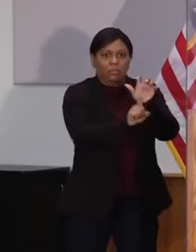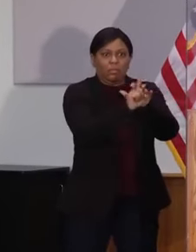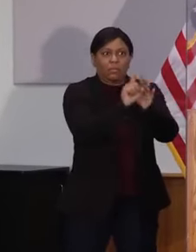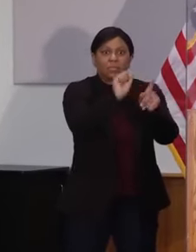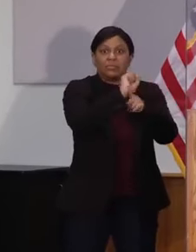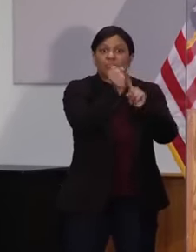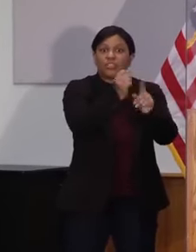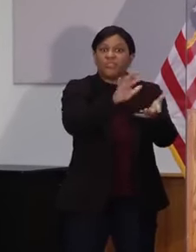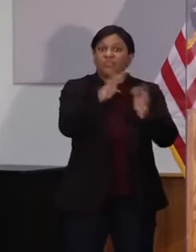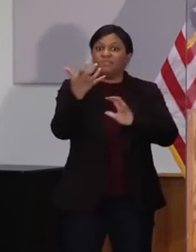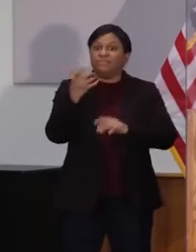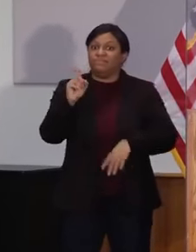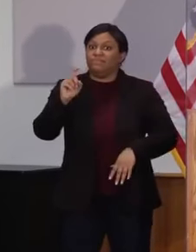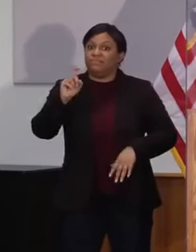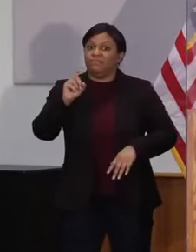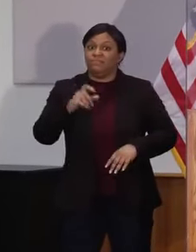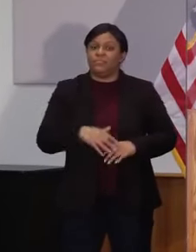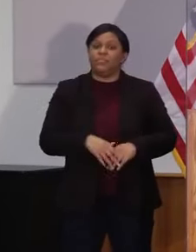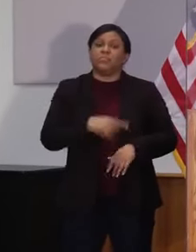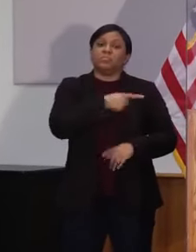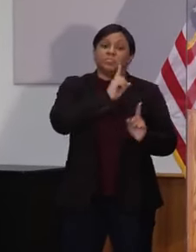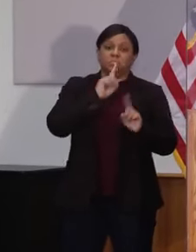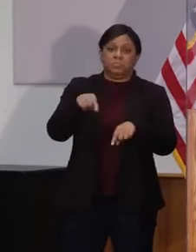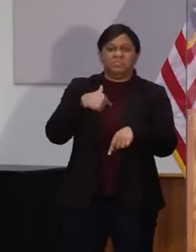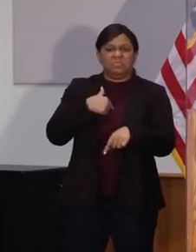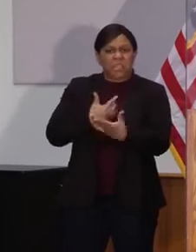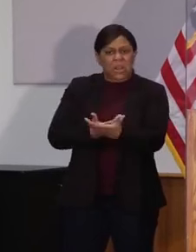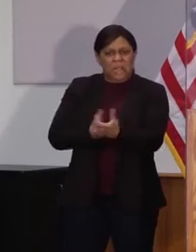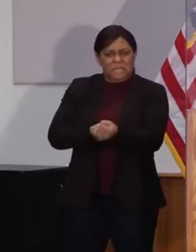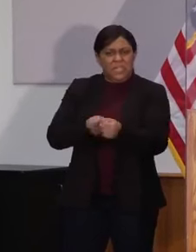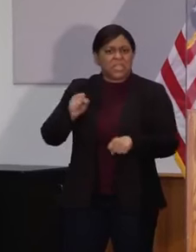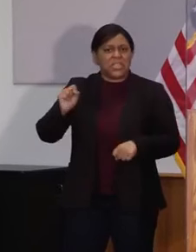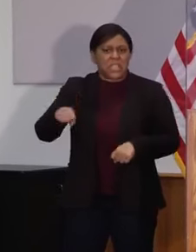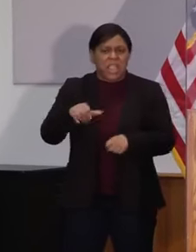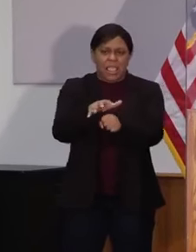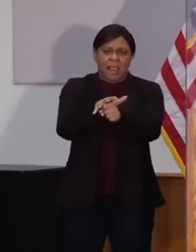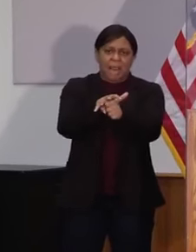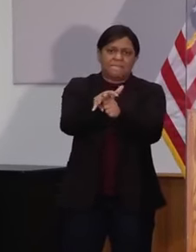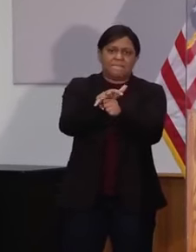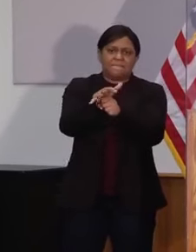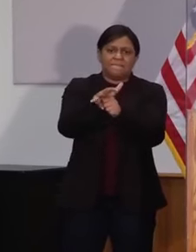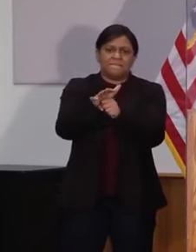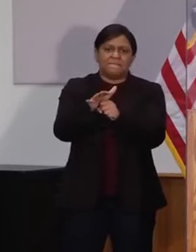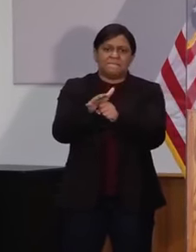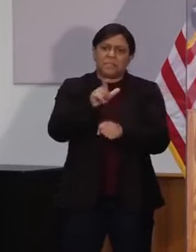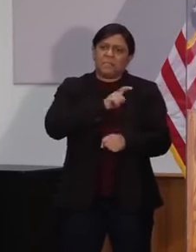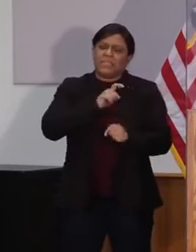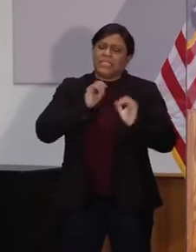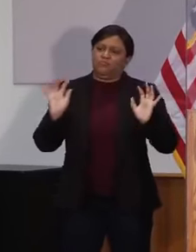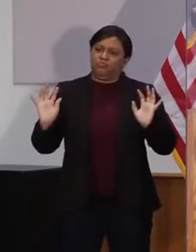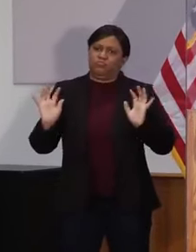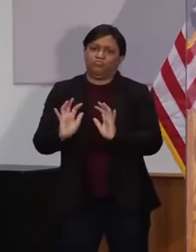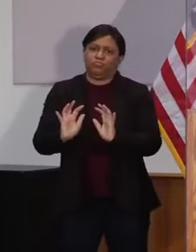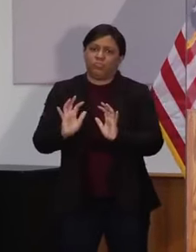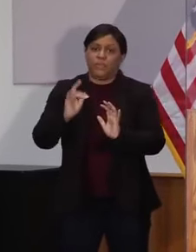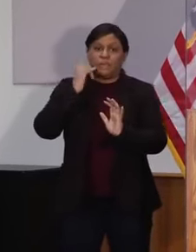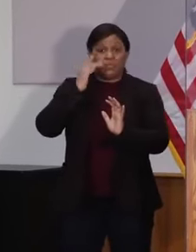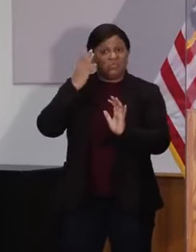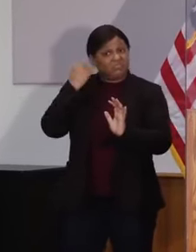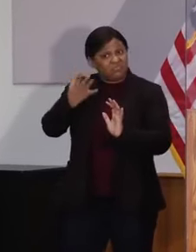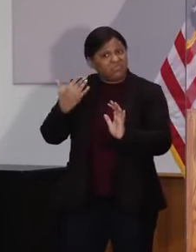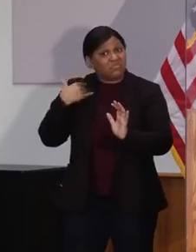am very confident that we can mobilize enough resources to do that. We have done it before. We did